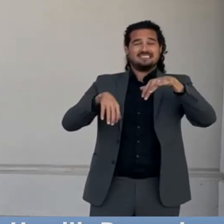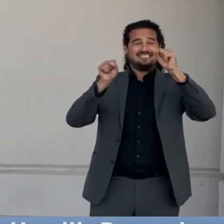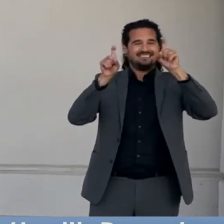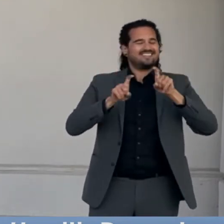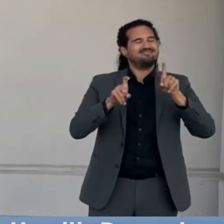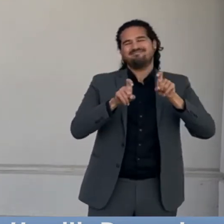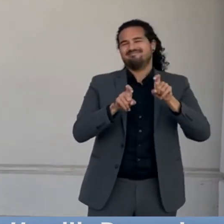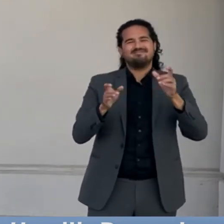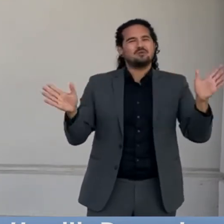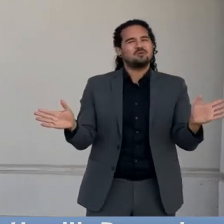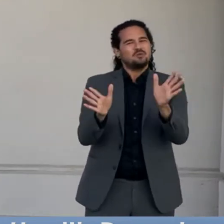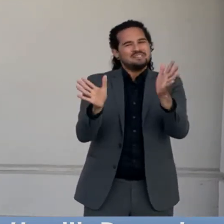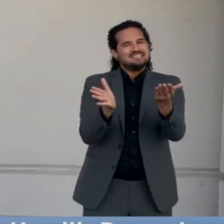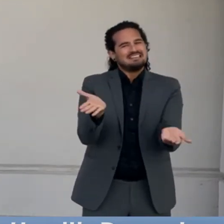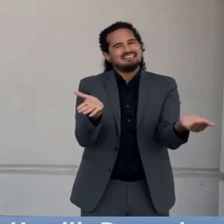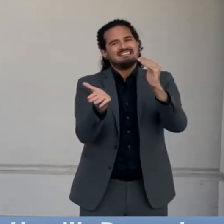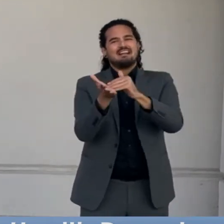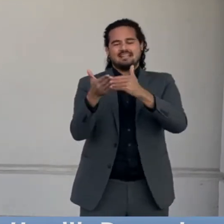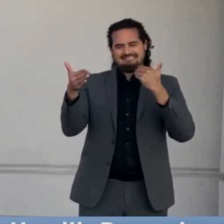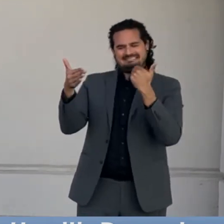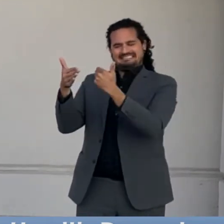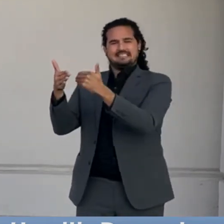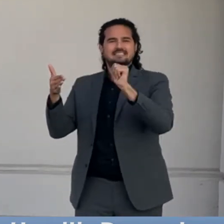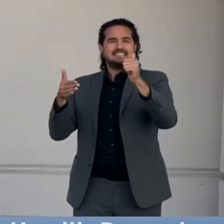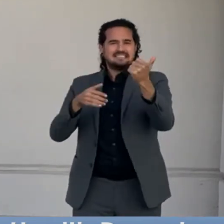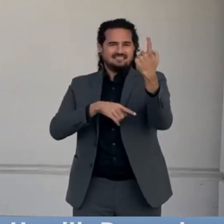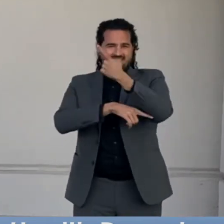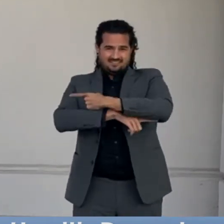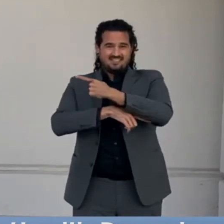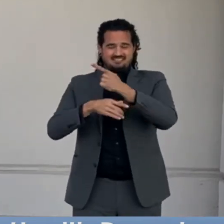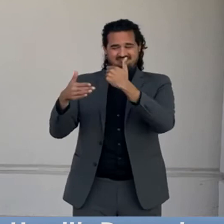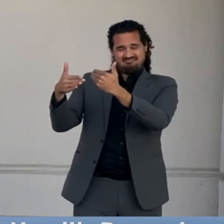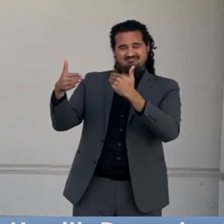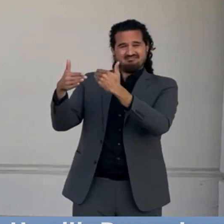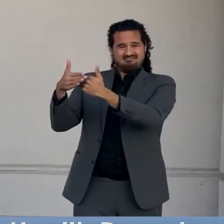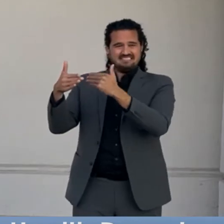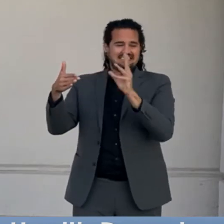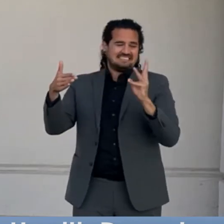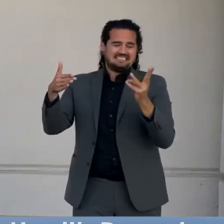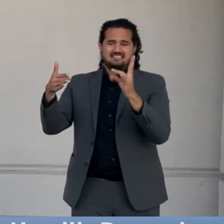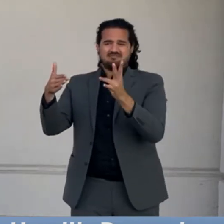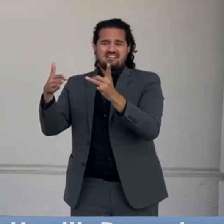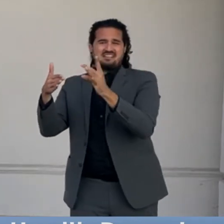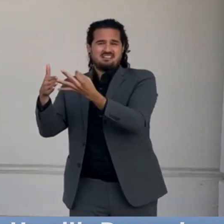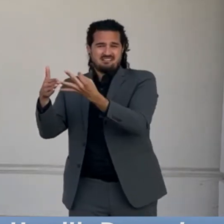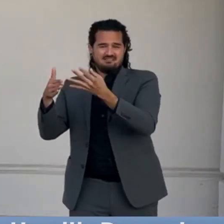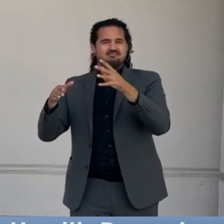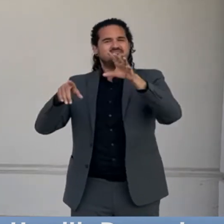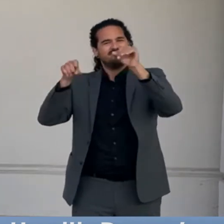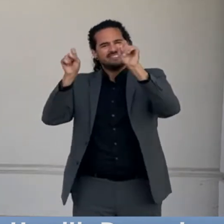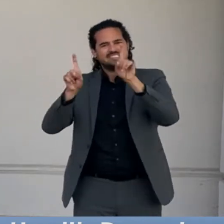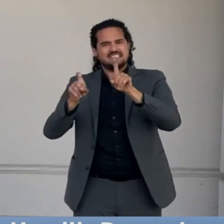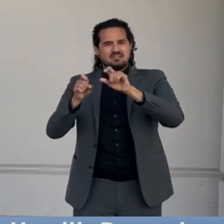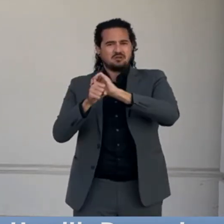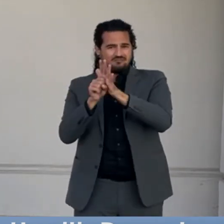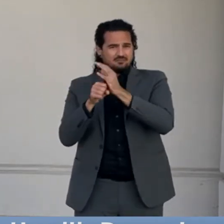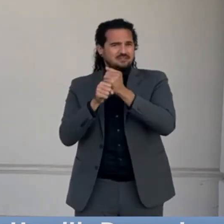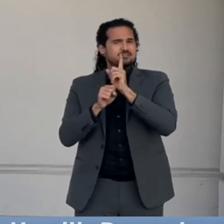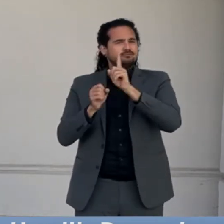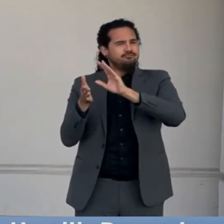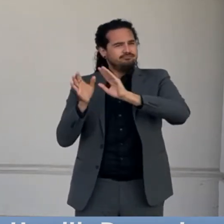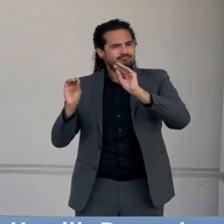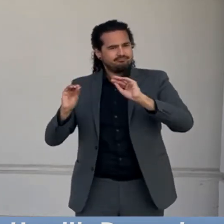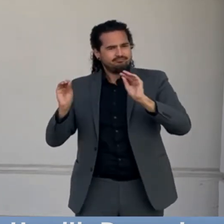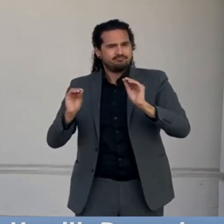their quarantine. Those who have symptoms should, however, get tested right away. At this time, healthcare workers